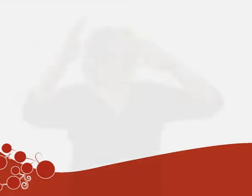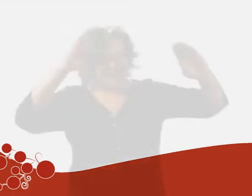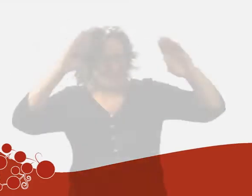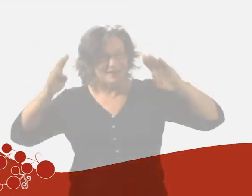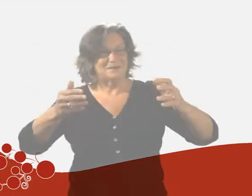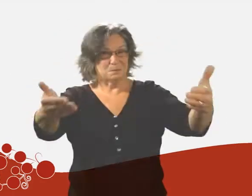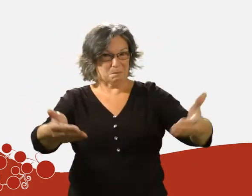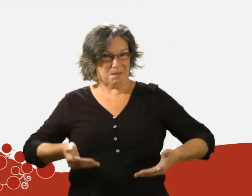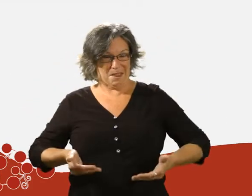Hello,